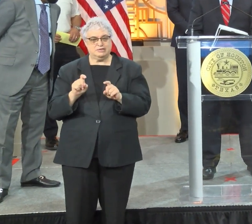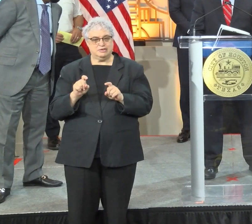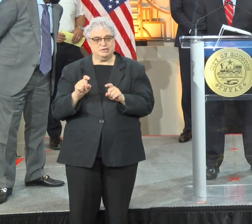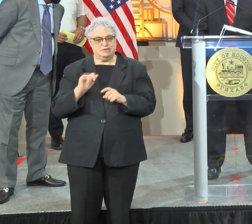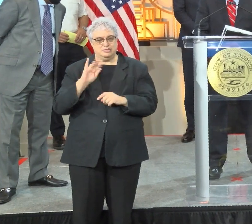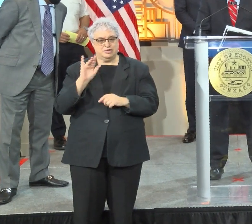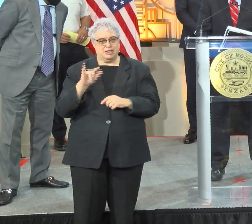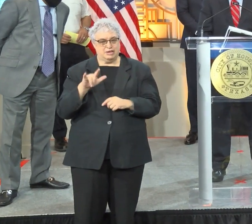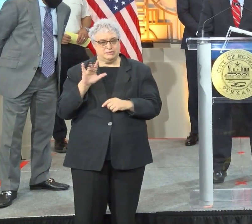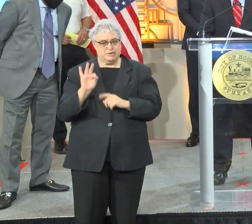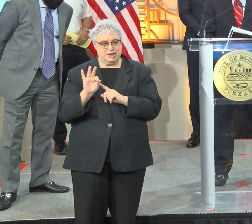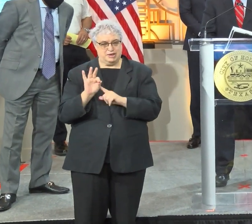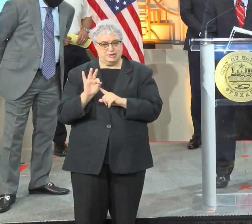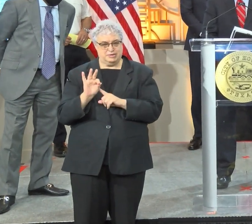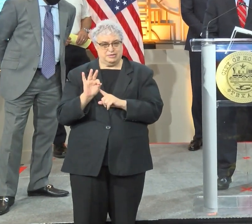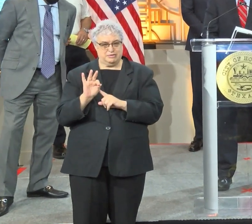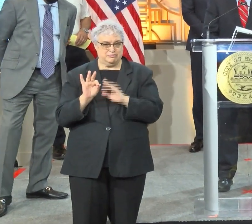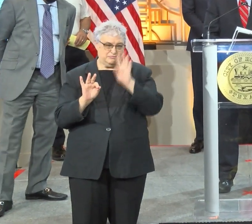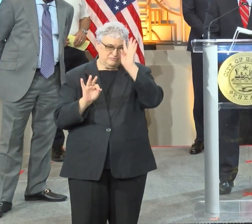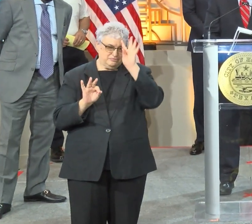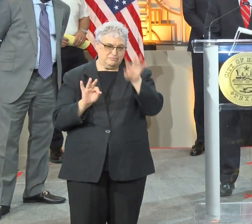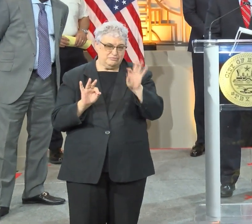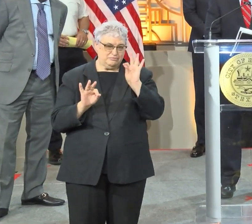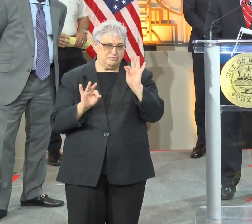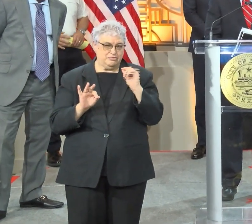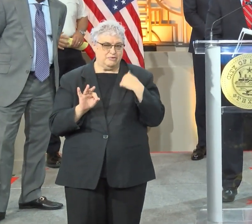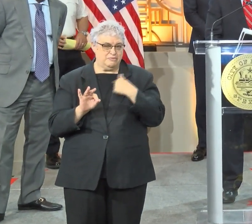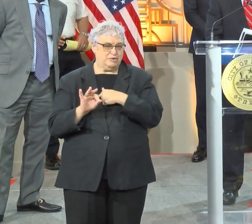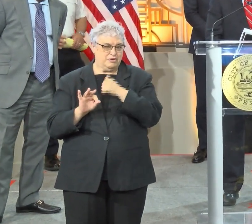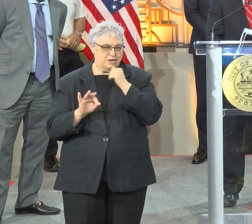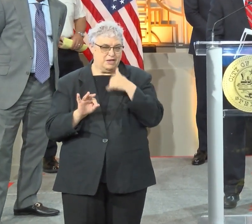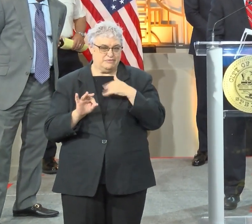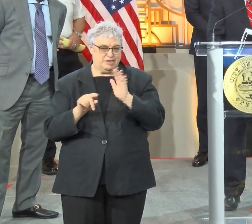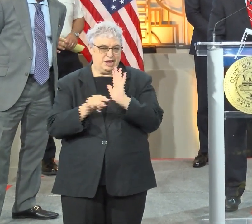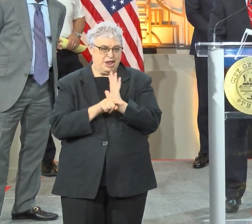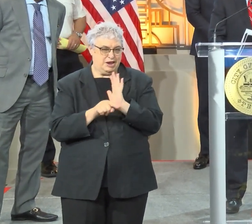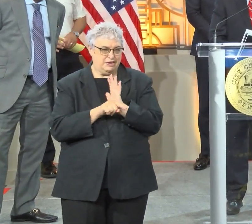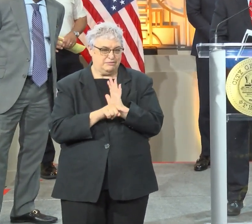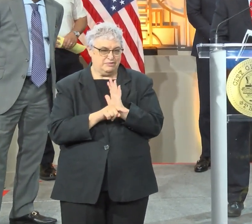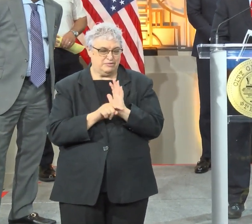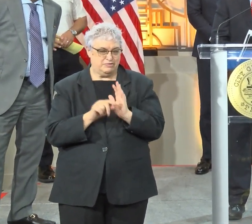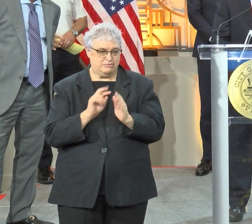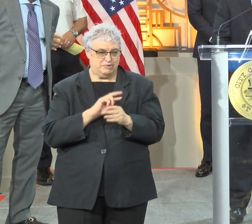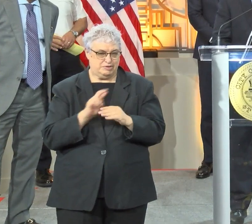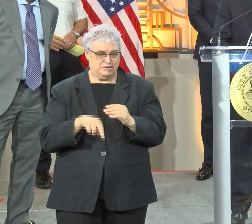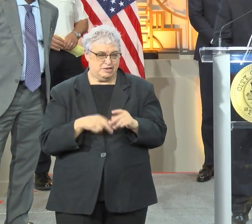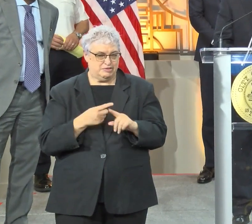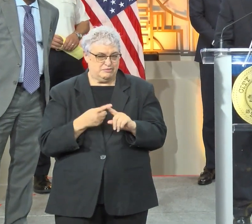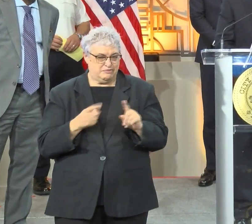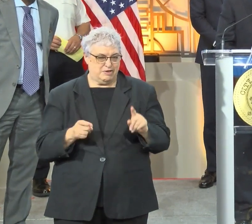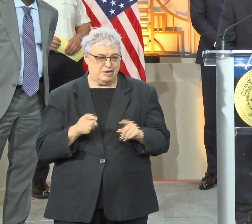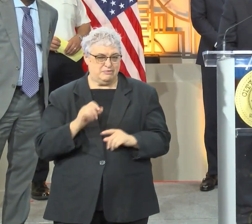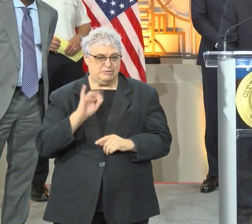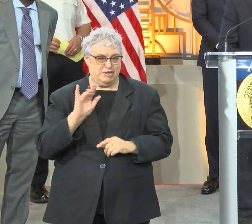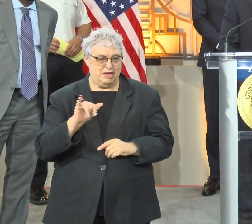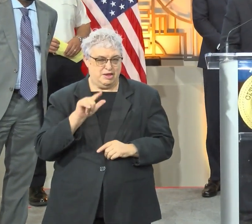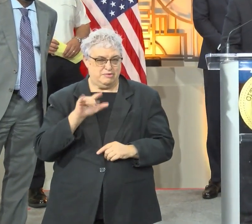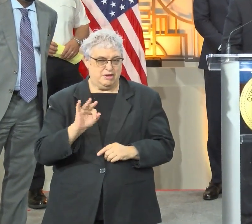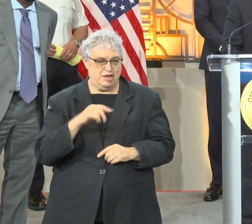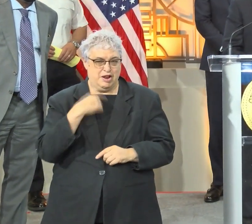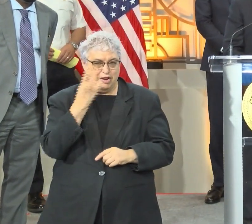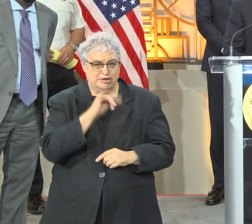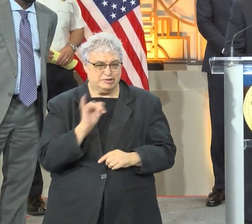on July 29th to just pick a day. We don't necessarily have all the negative test results for July 29th right now. So when you look at